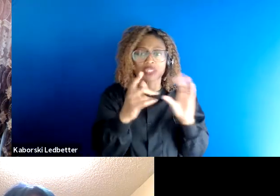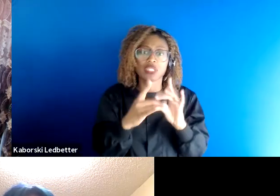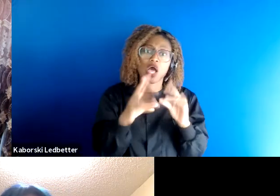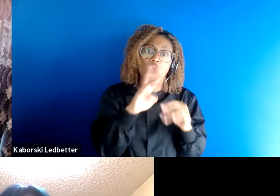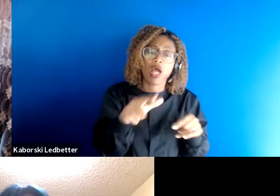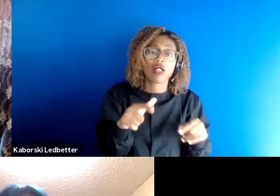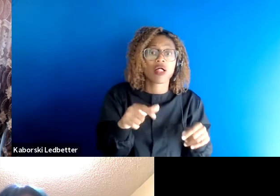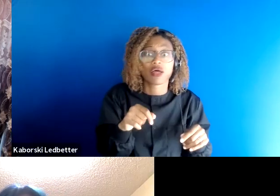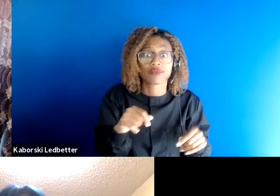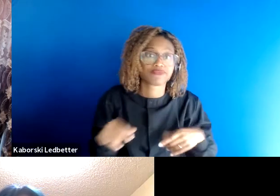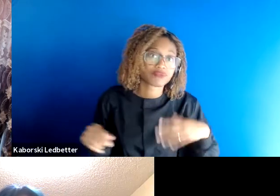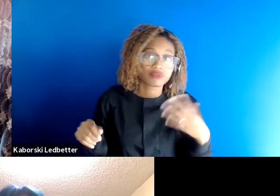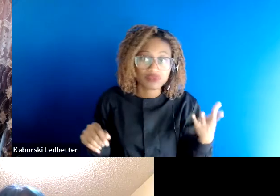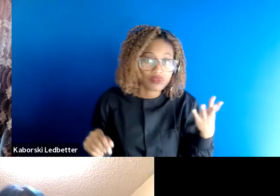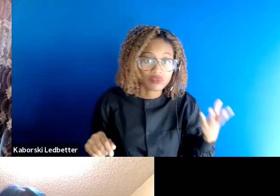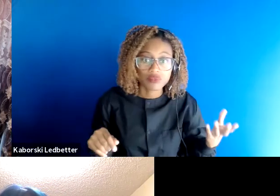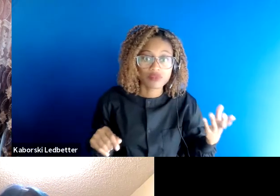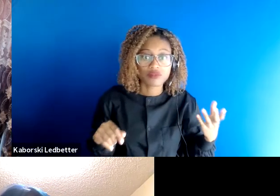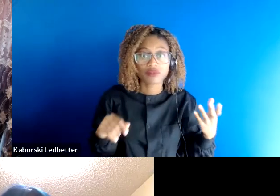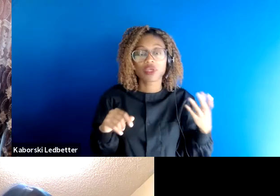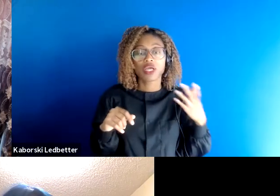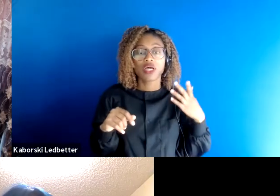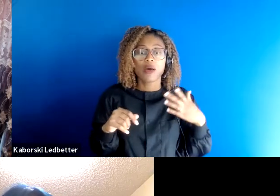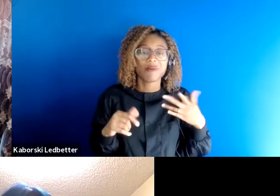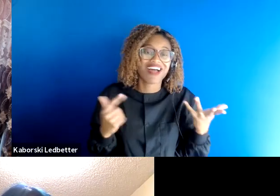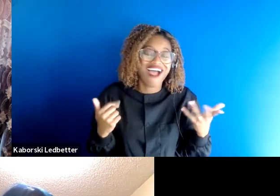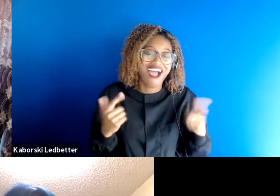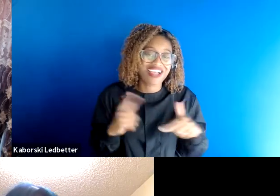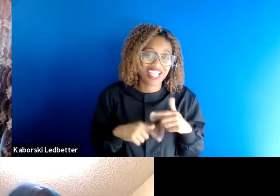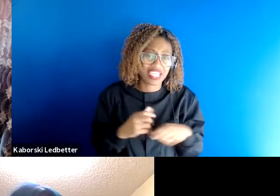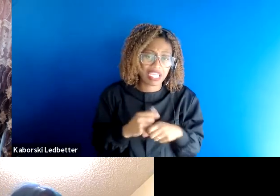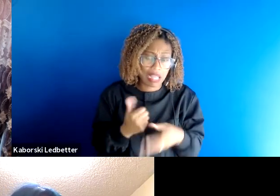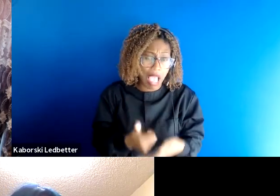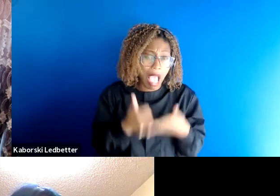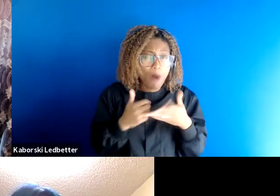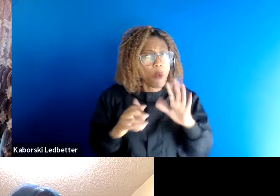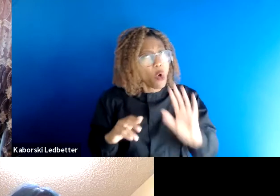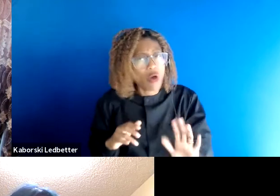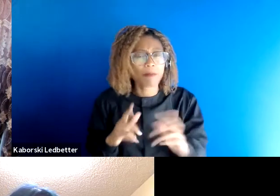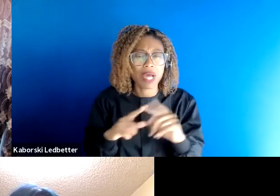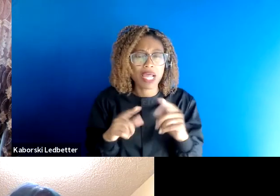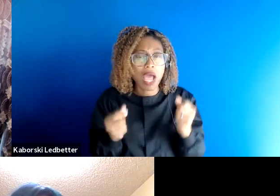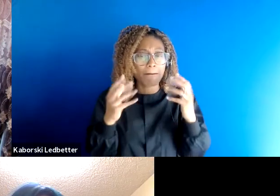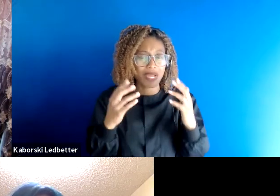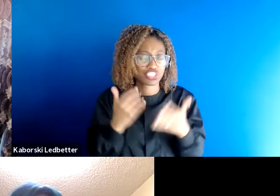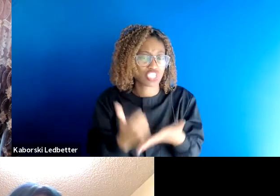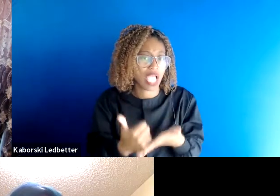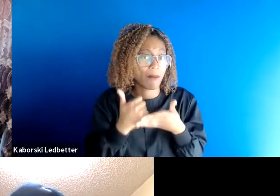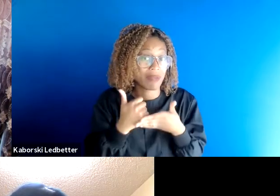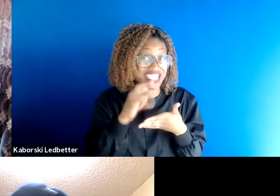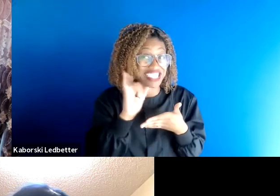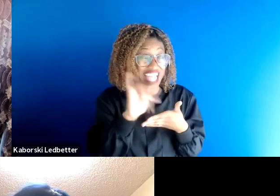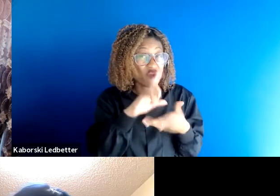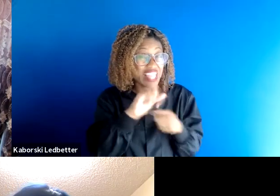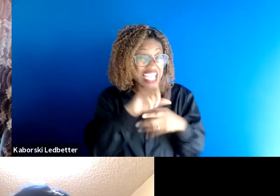not saying that, perhaps there isn't something I can receive help with, but to what extent is this a disability